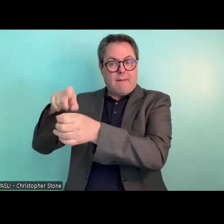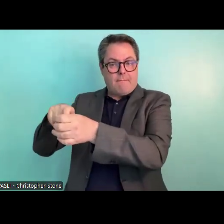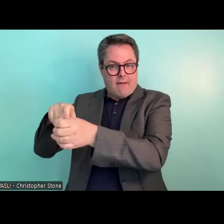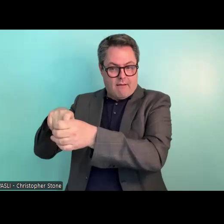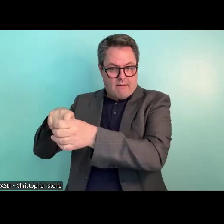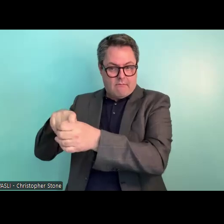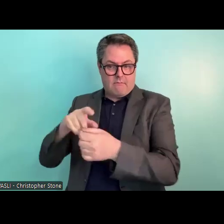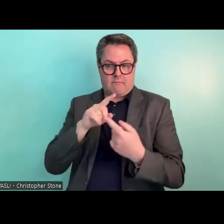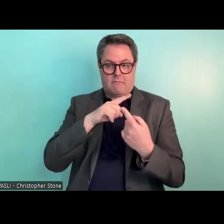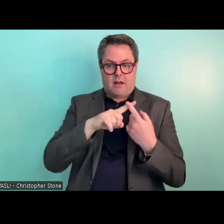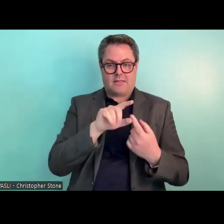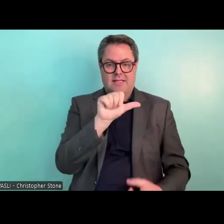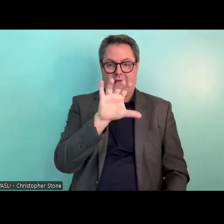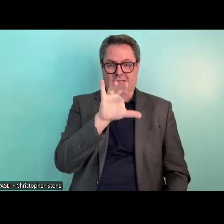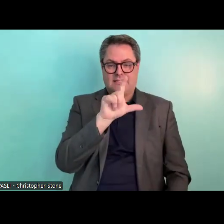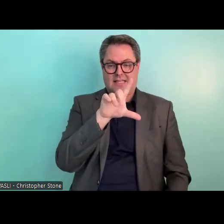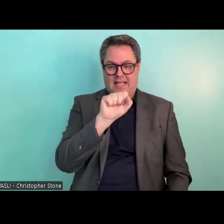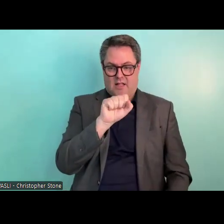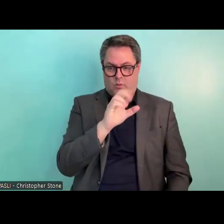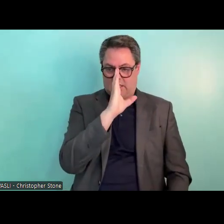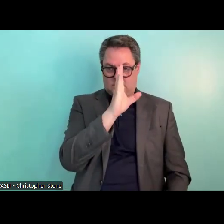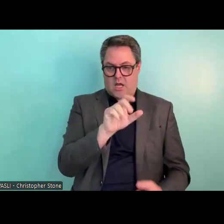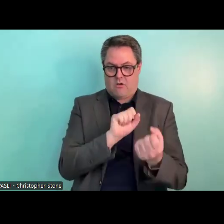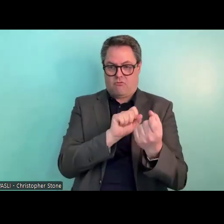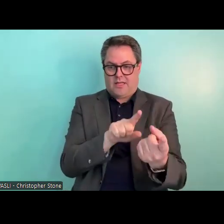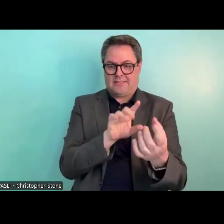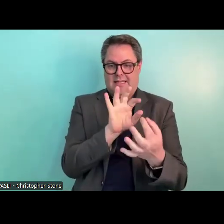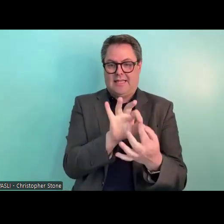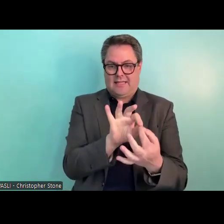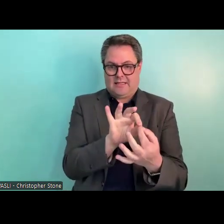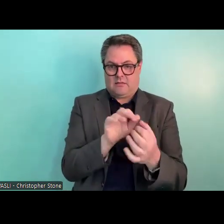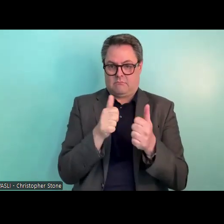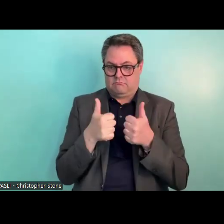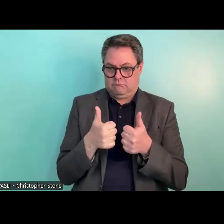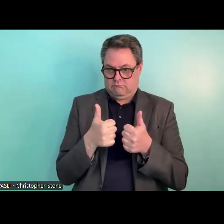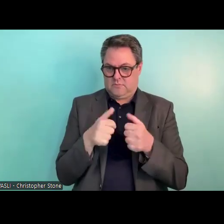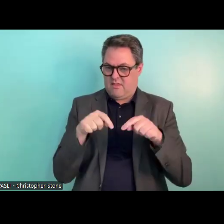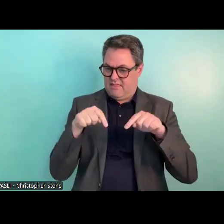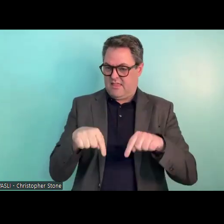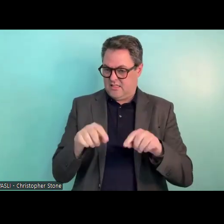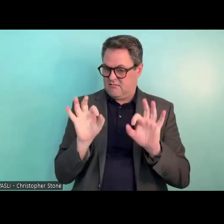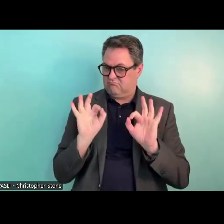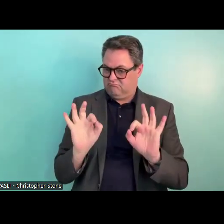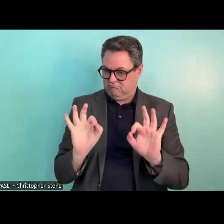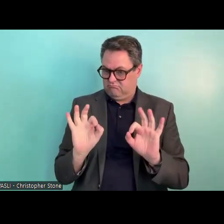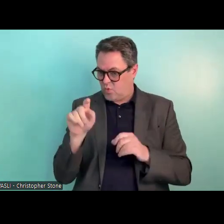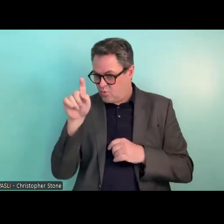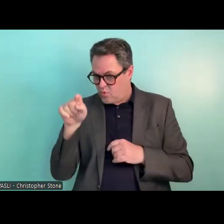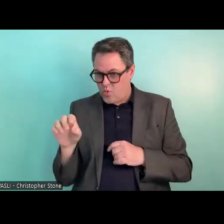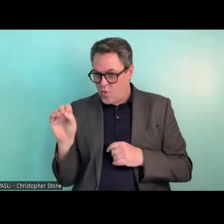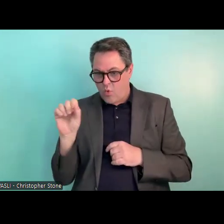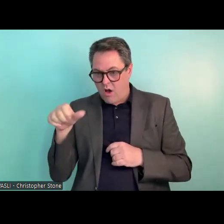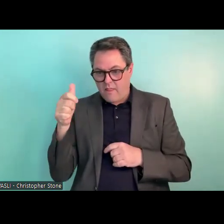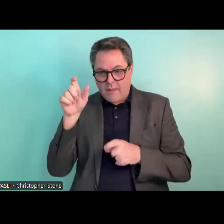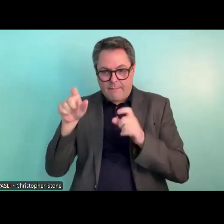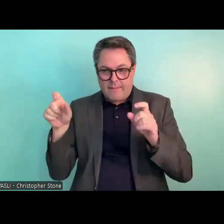I think most people who are here who are voting members, plus ASEALs who are in the voting members group, sorry, plus